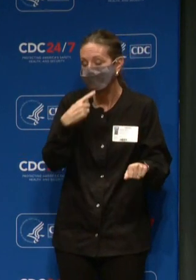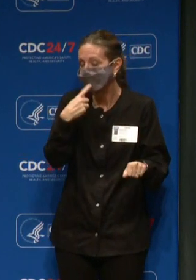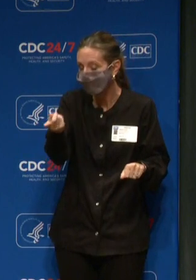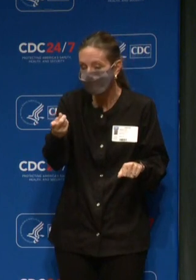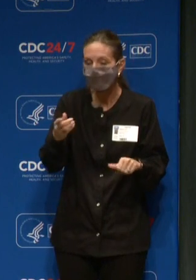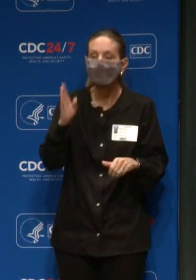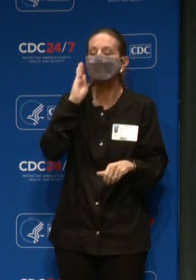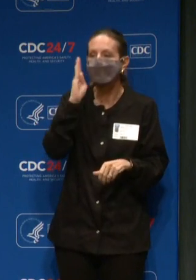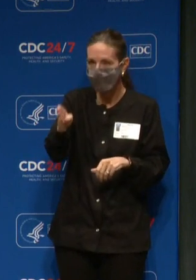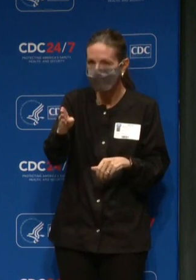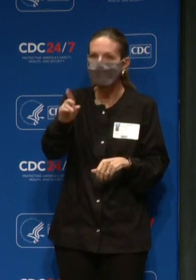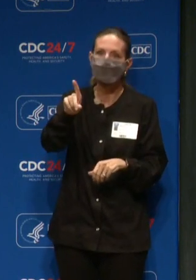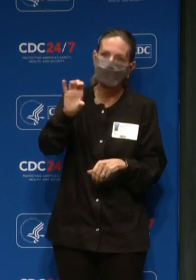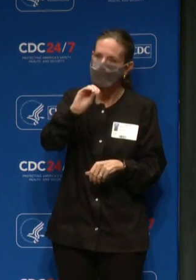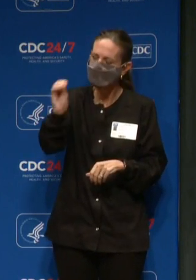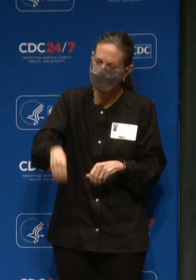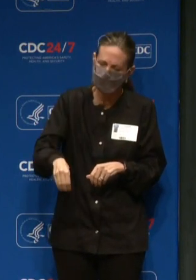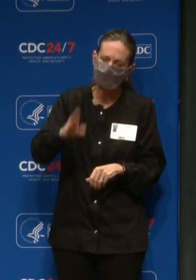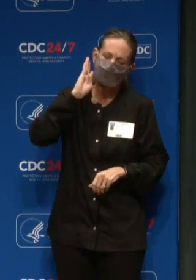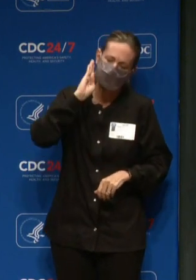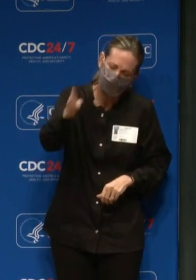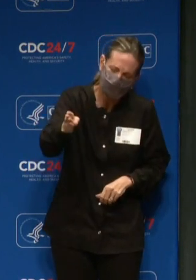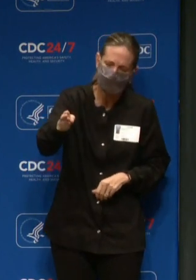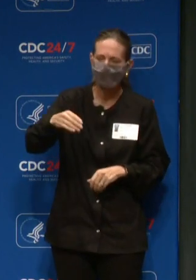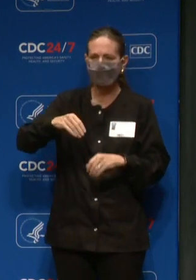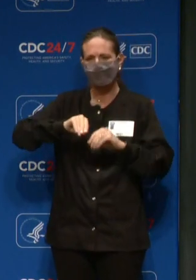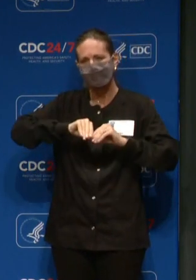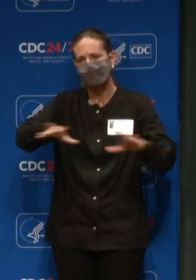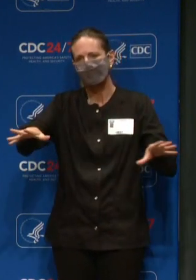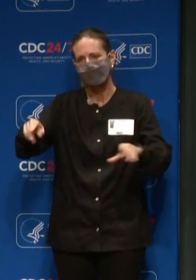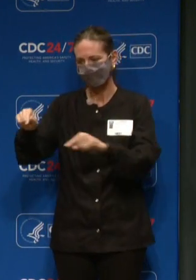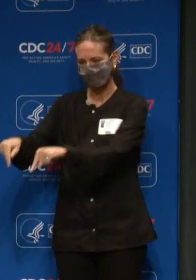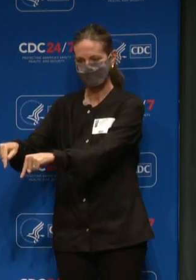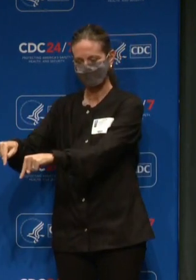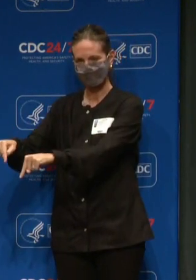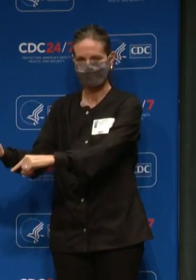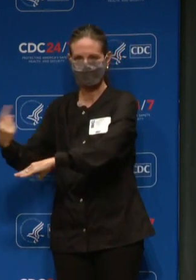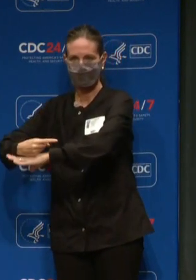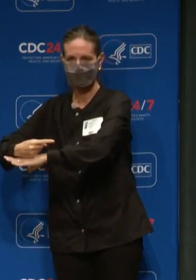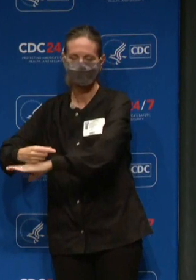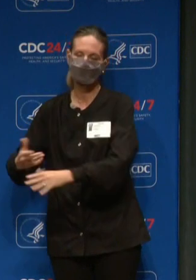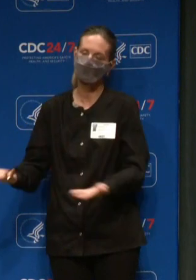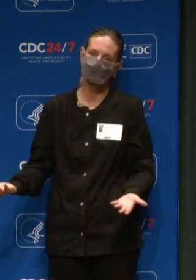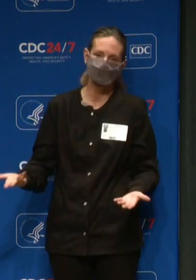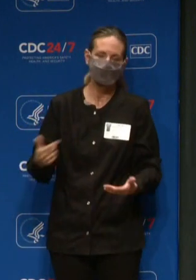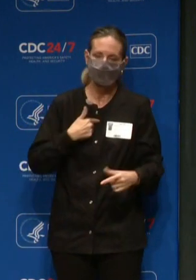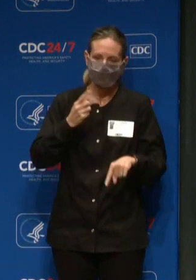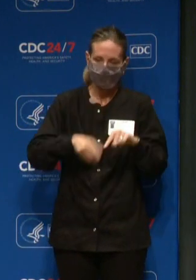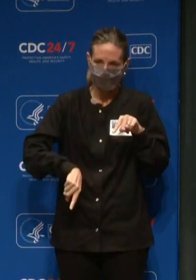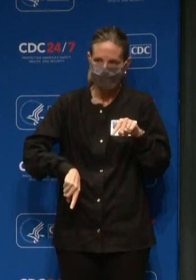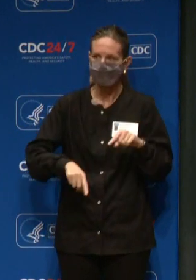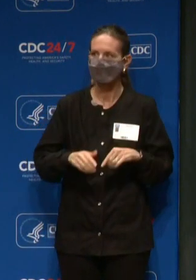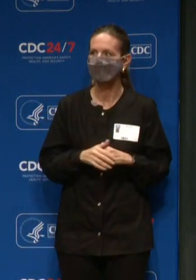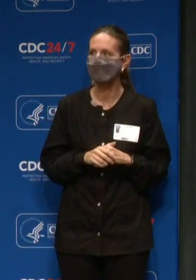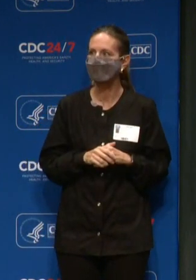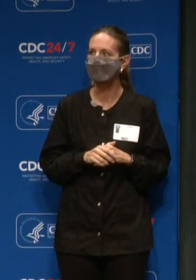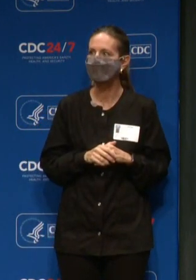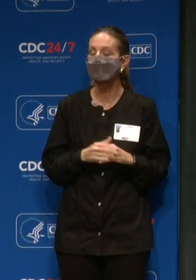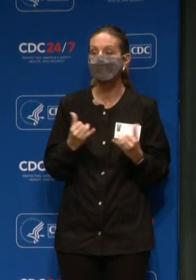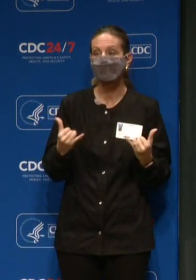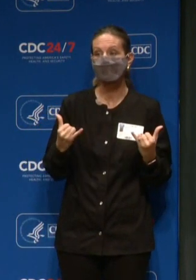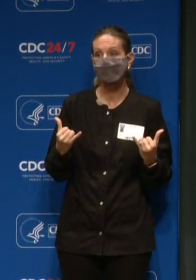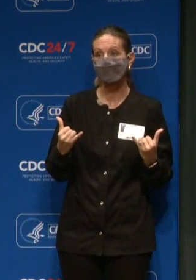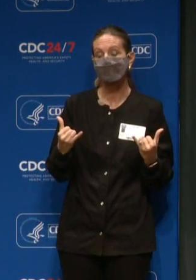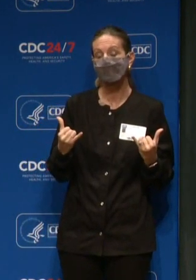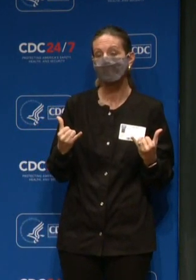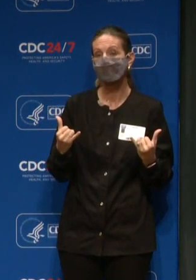go 100% according to plan. But we also know that we have to be ready for if it doesn't. I think looking